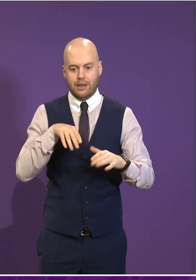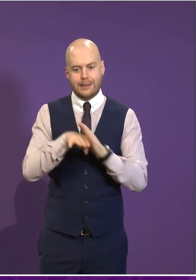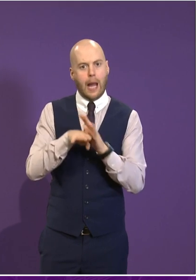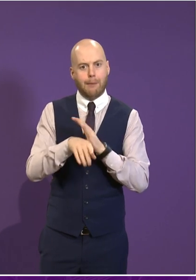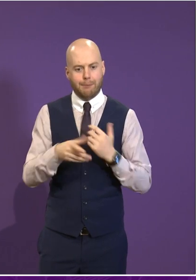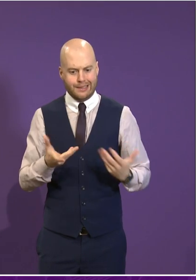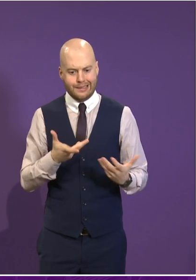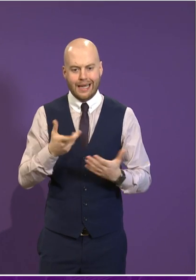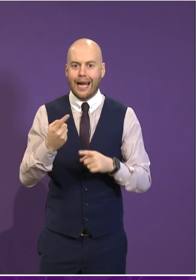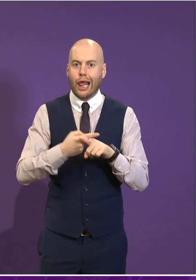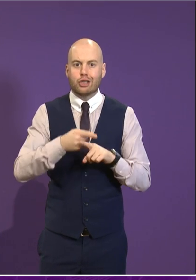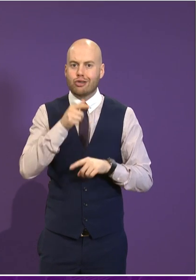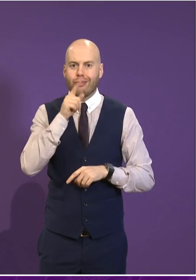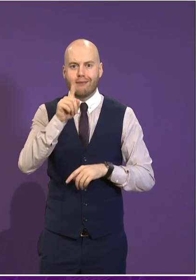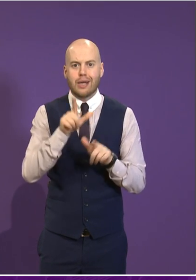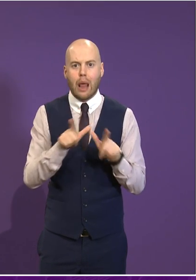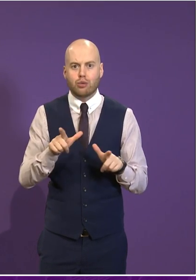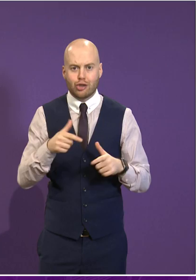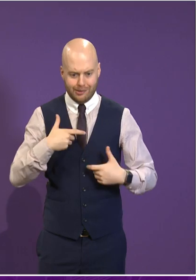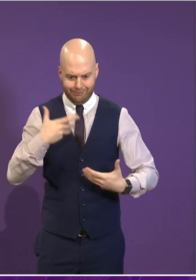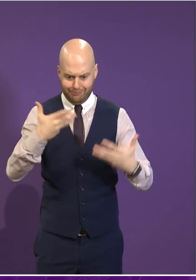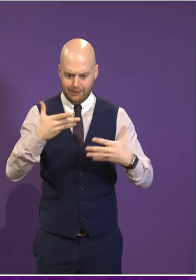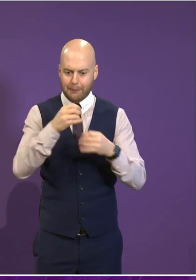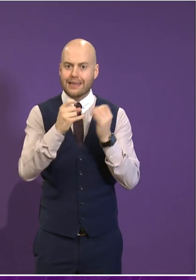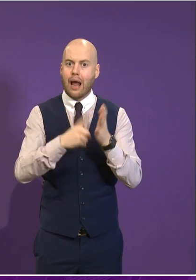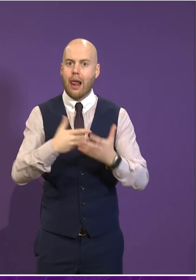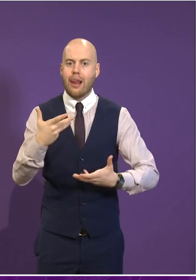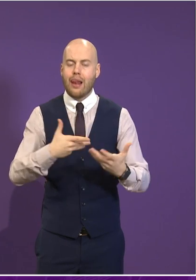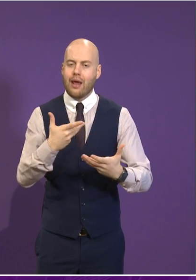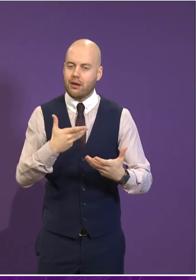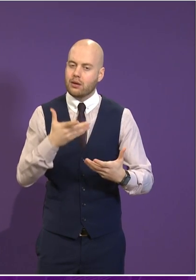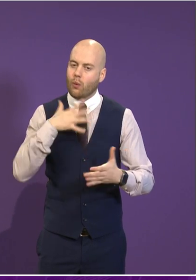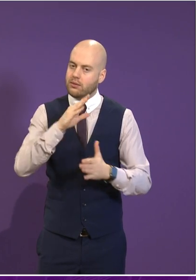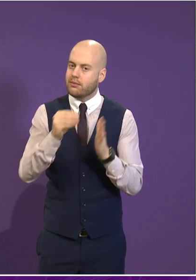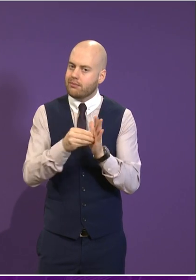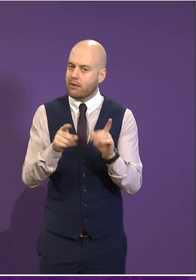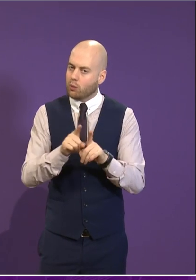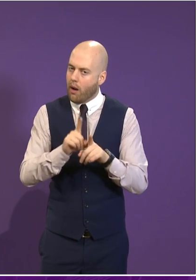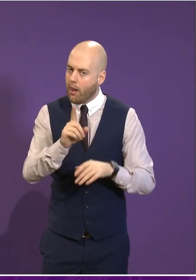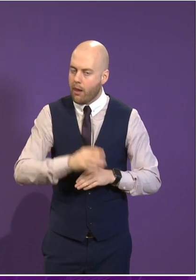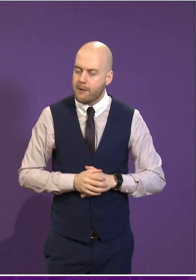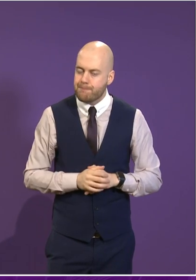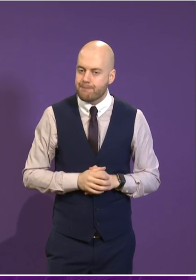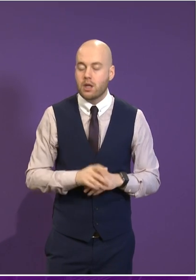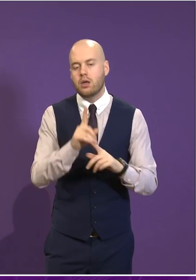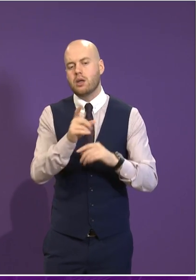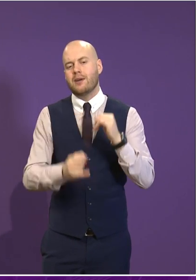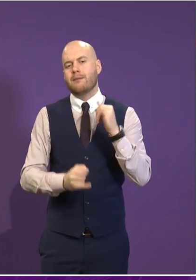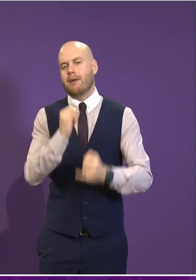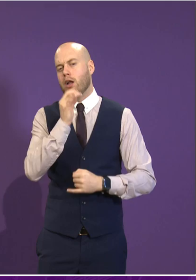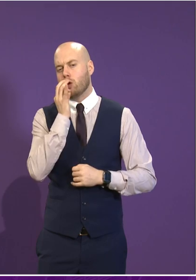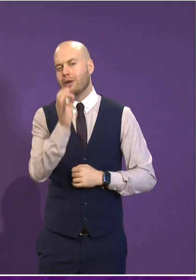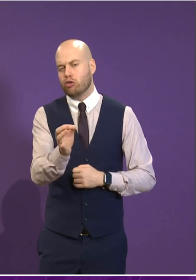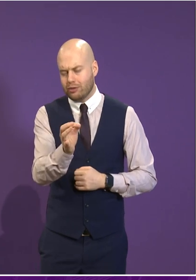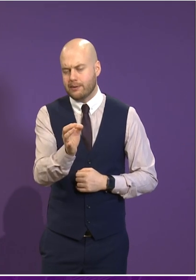I would hope that would be something you could add to your extensive list. Just a very final question to both of you. The predecessor committee,